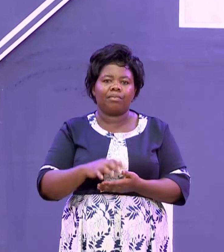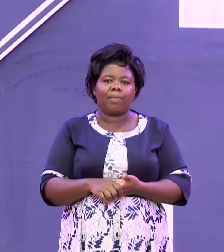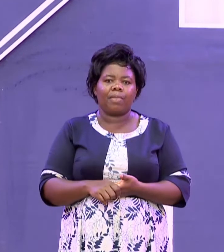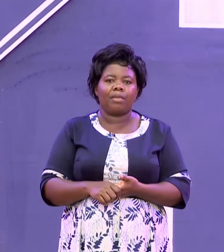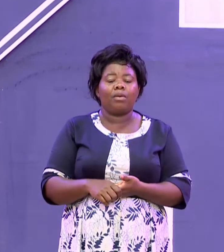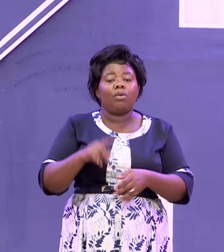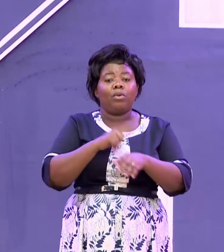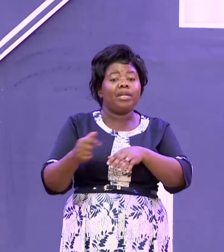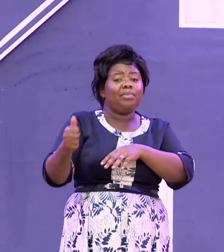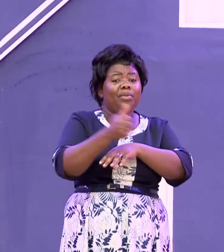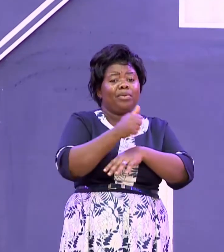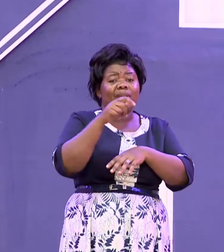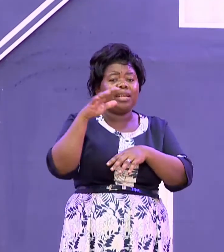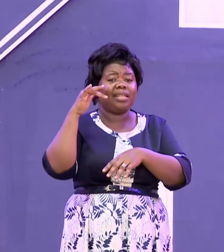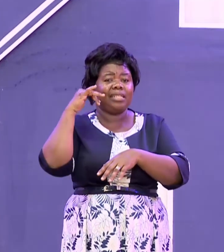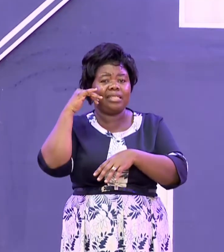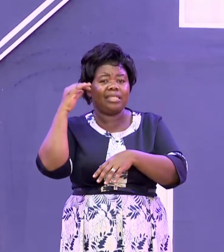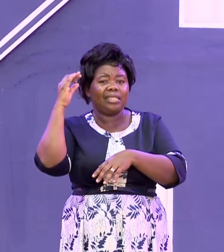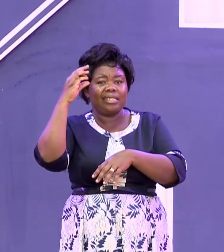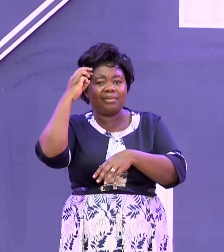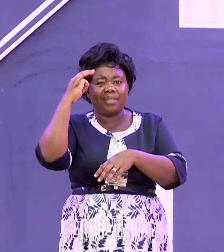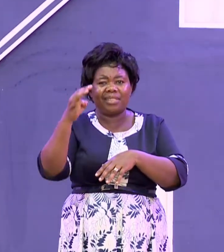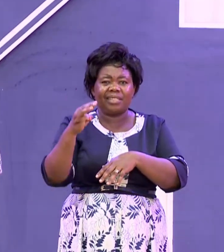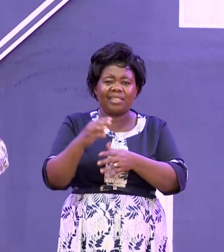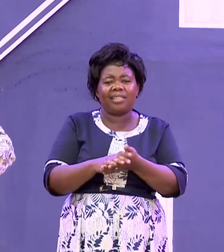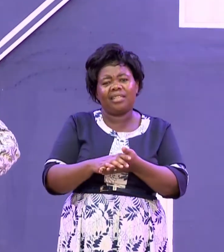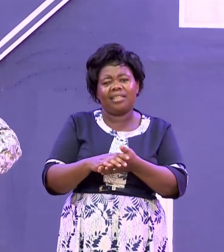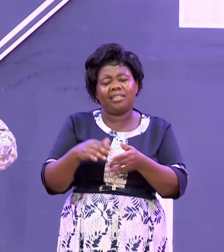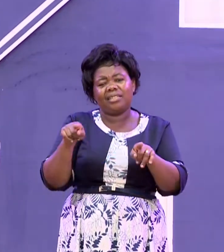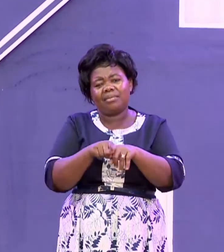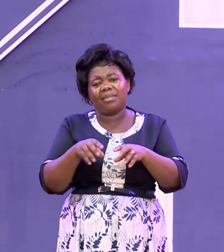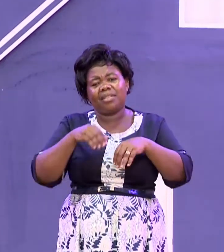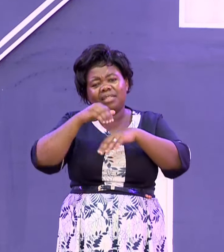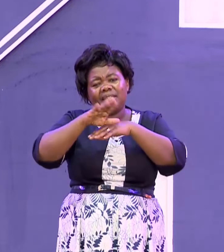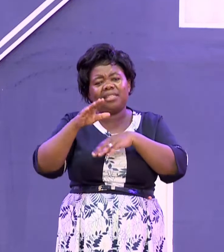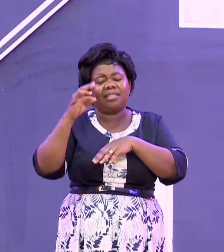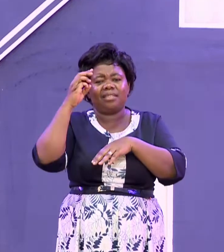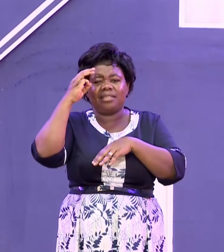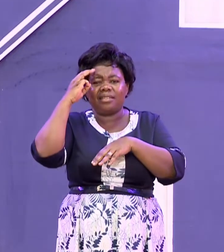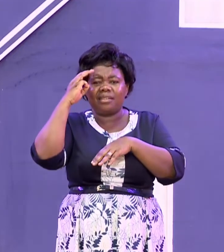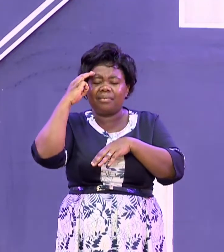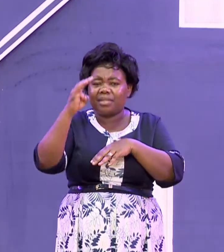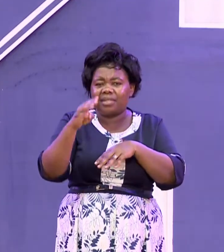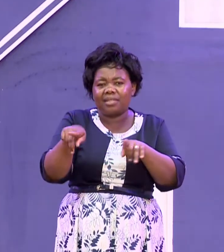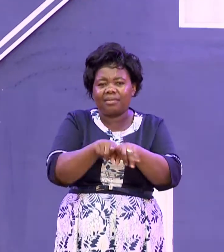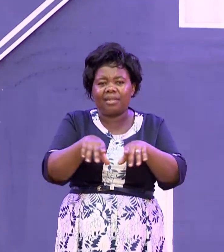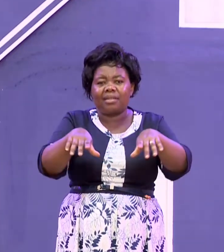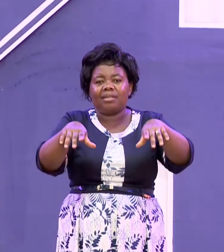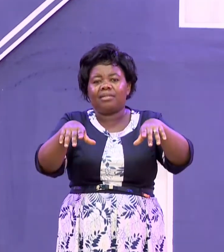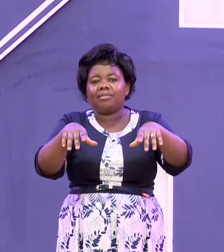But you take a call. When he put that message, I also sent a message chairman, as the chairman